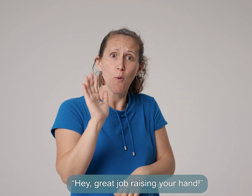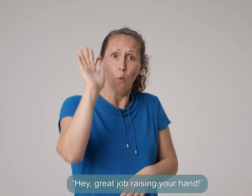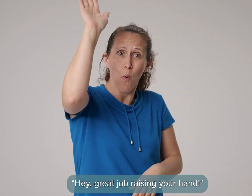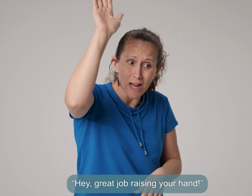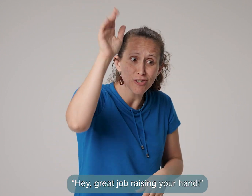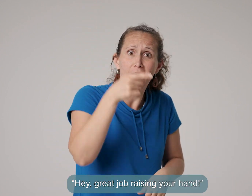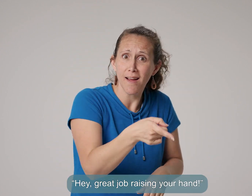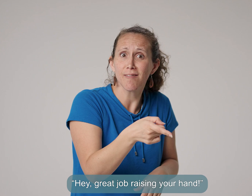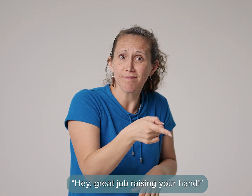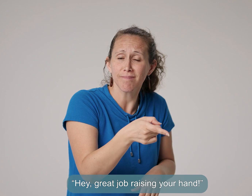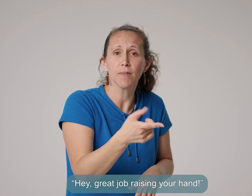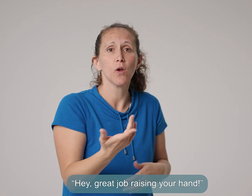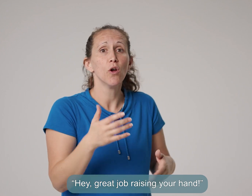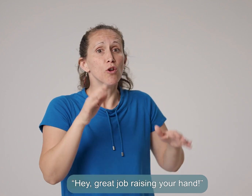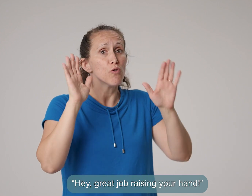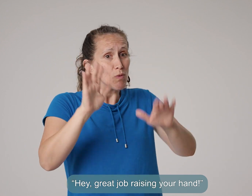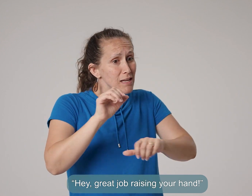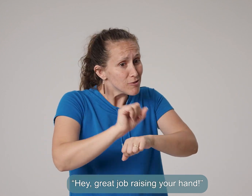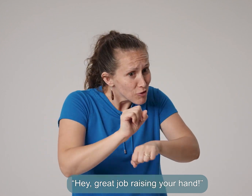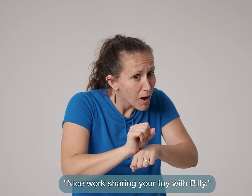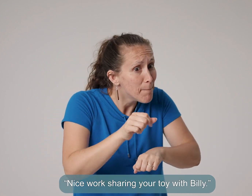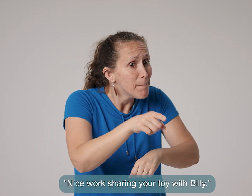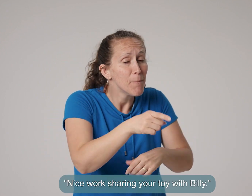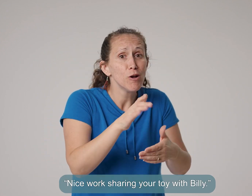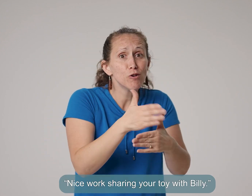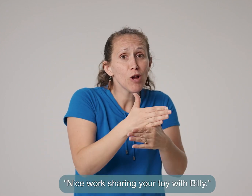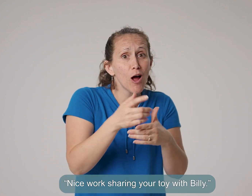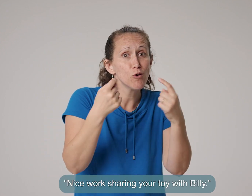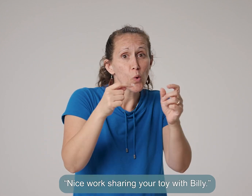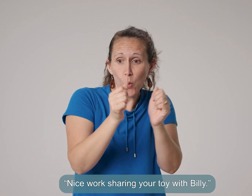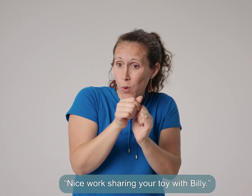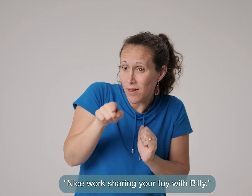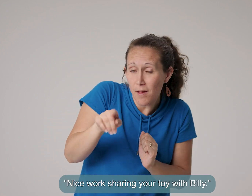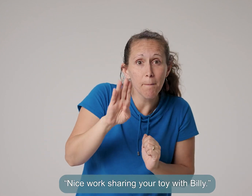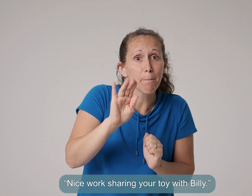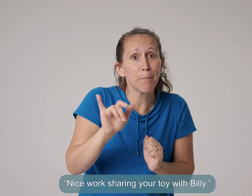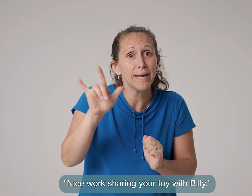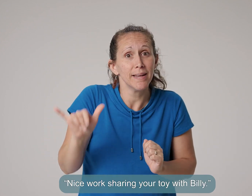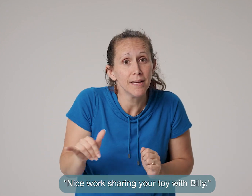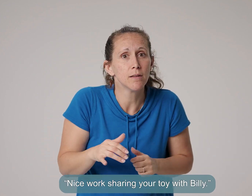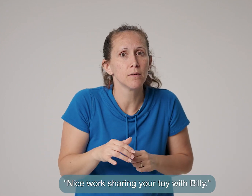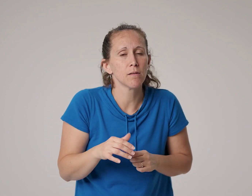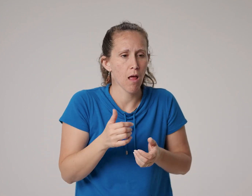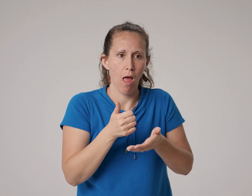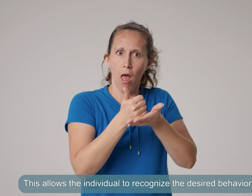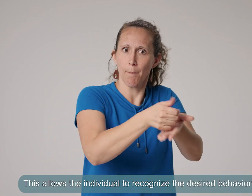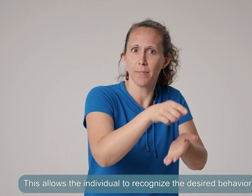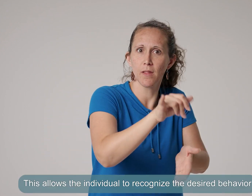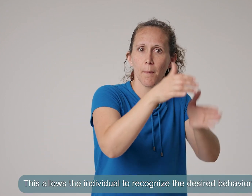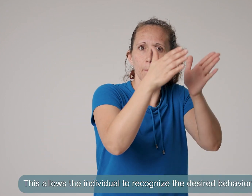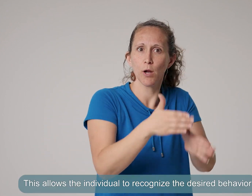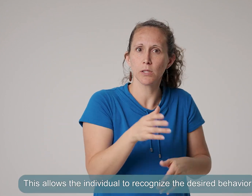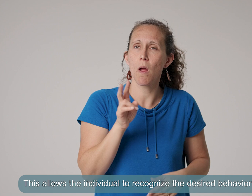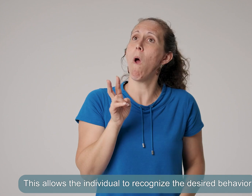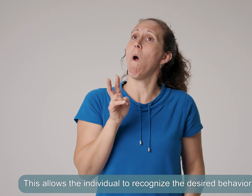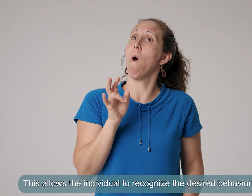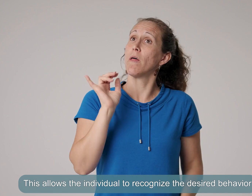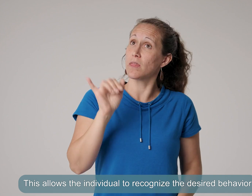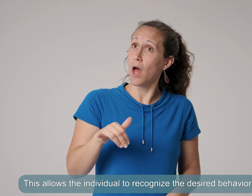great job raising your hand. Nice work sharing your toy with Billy. This allows the individual to